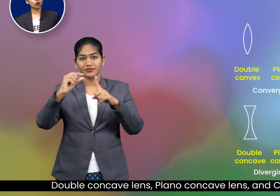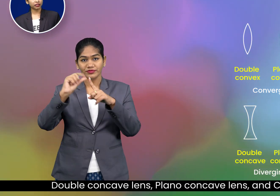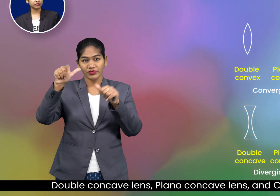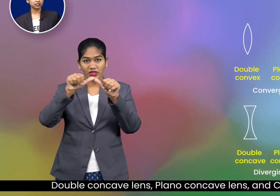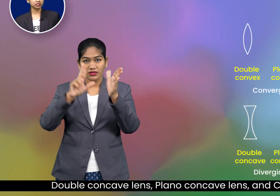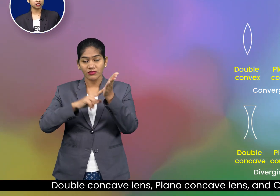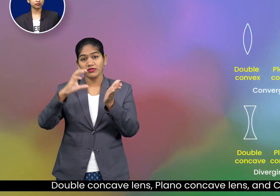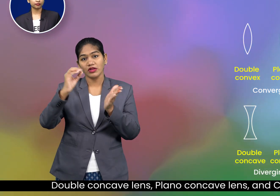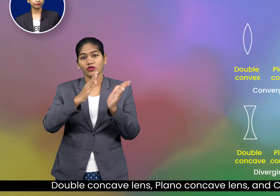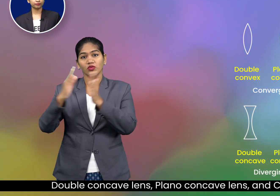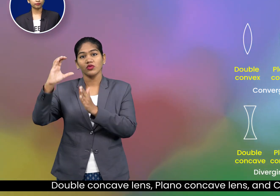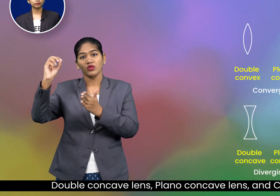plano-concave lens,